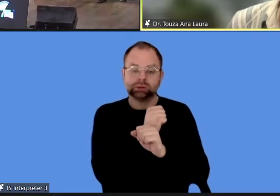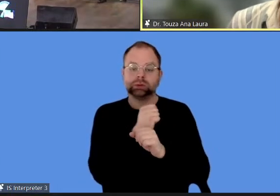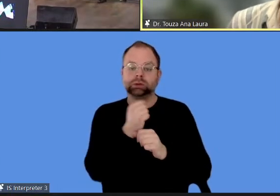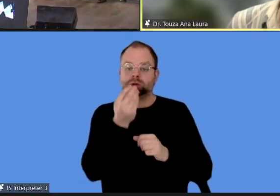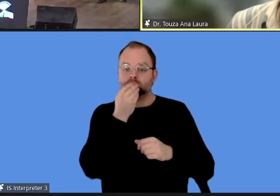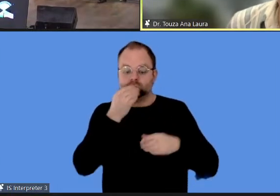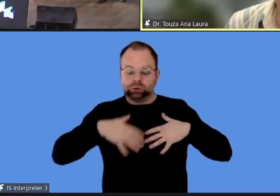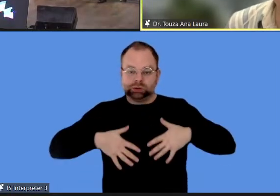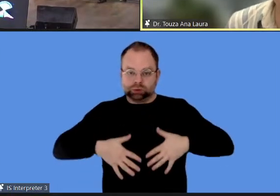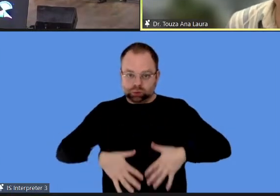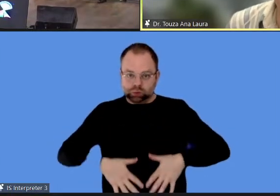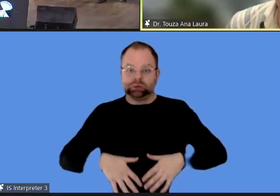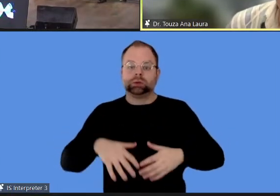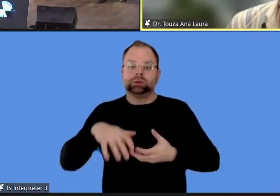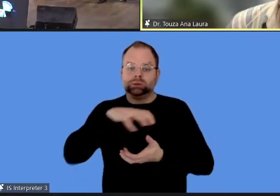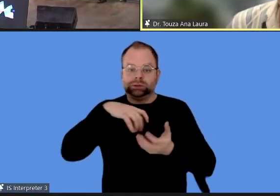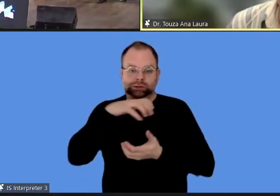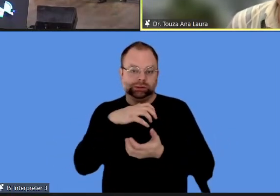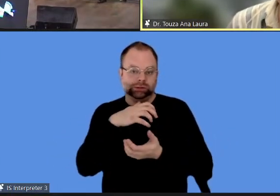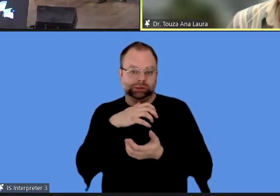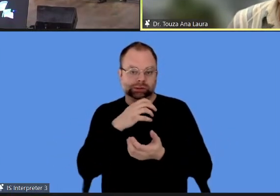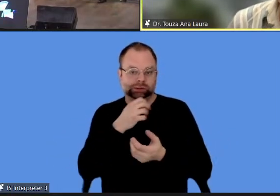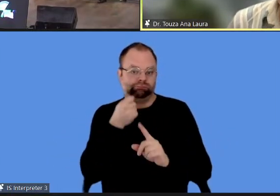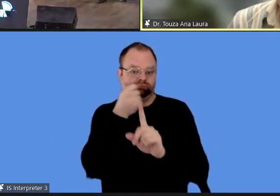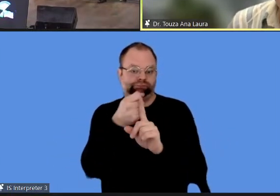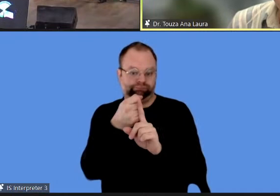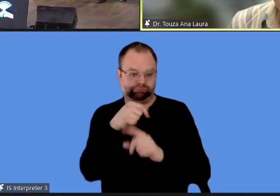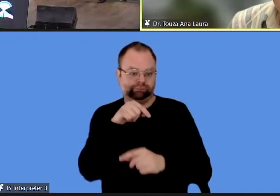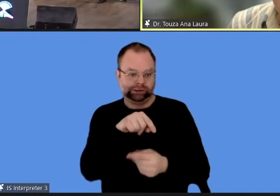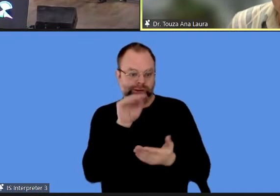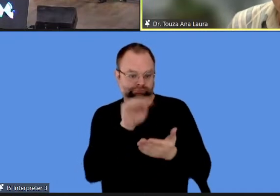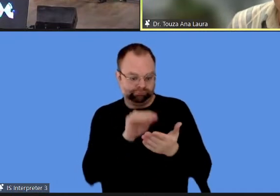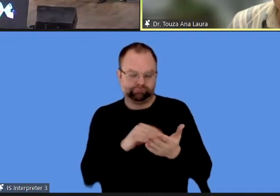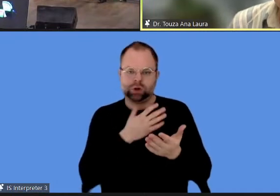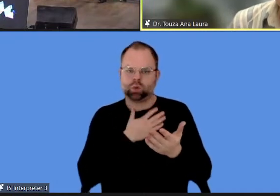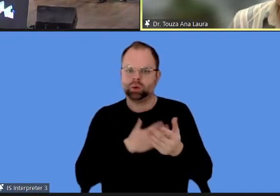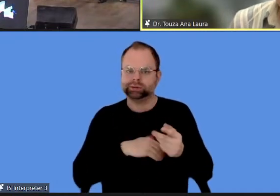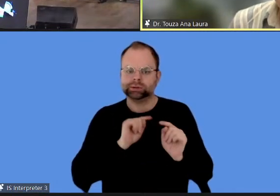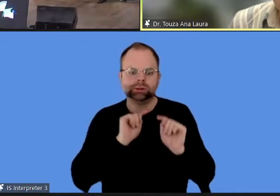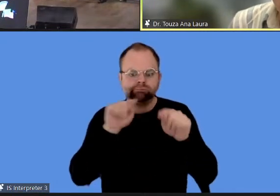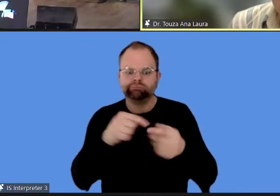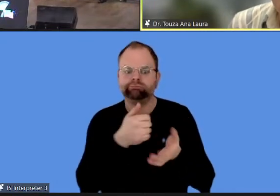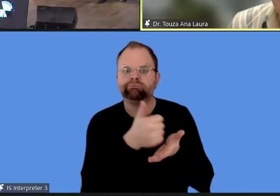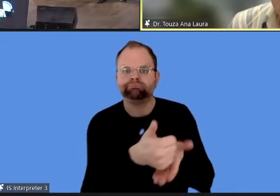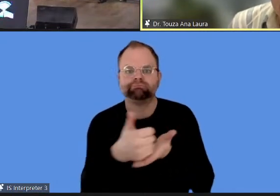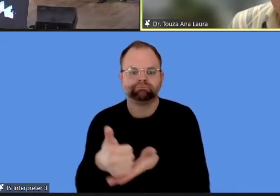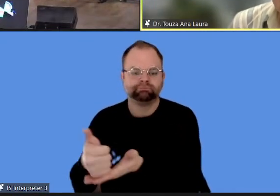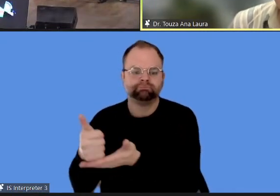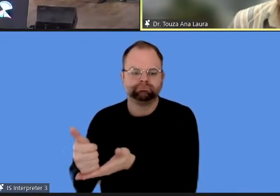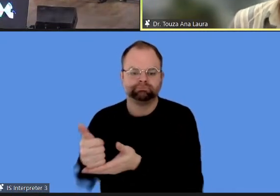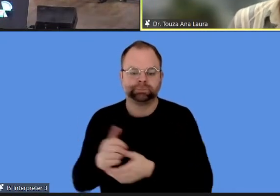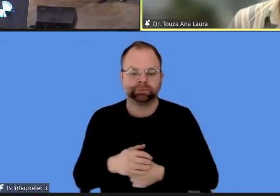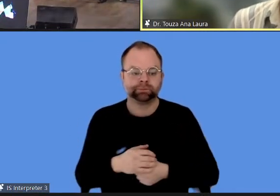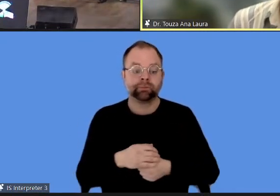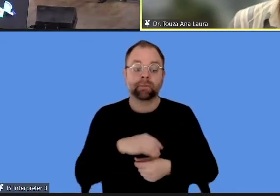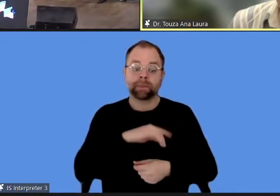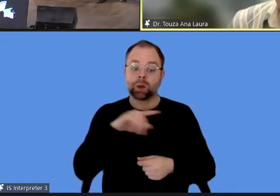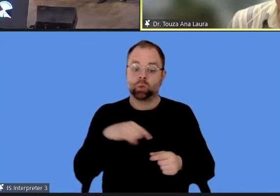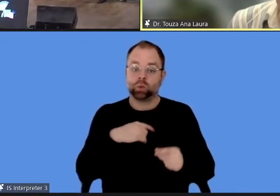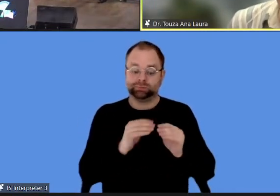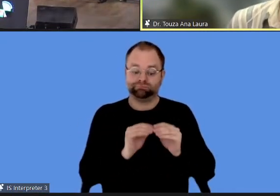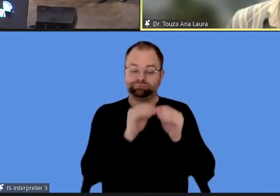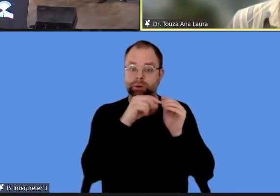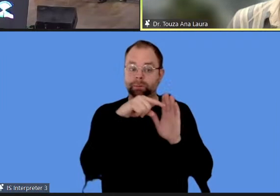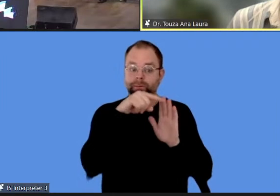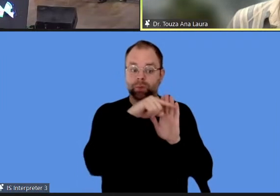of vulnerability in the different municipalities, in the different households, including rural and urban,